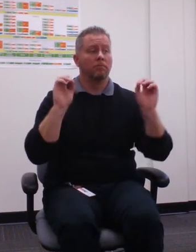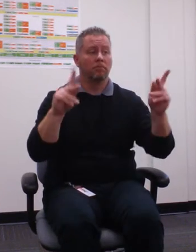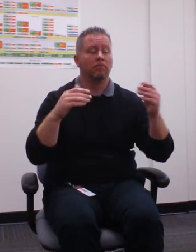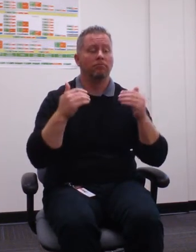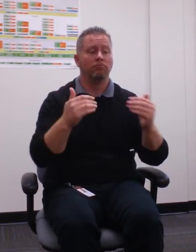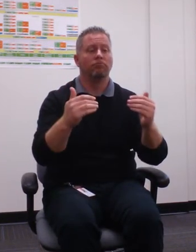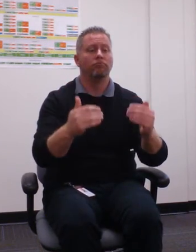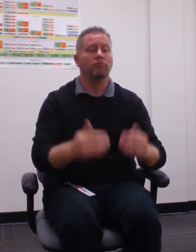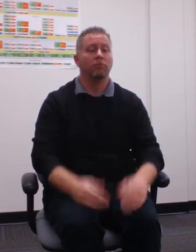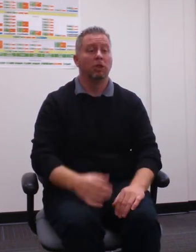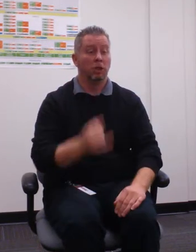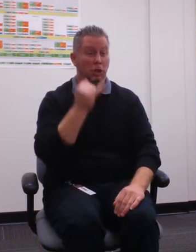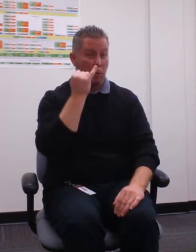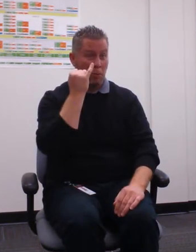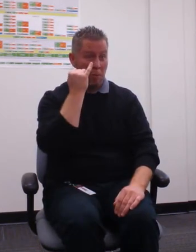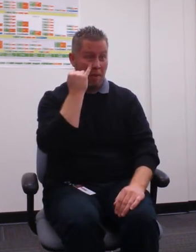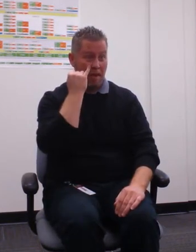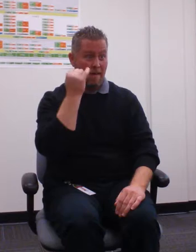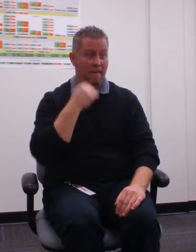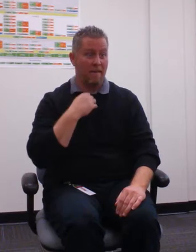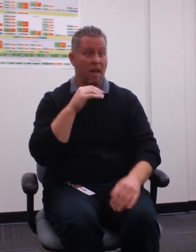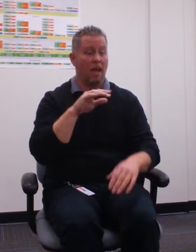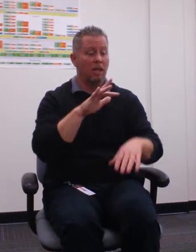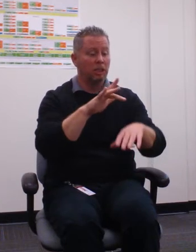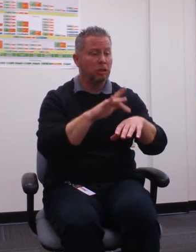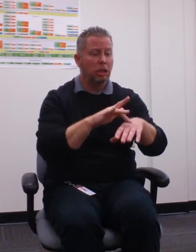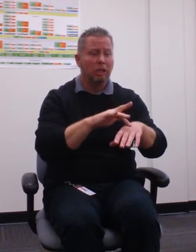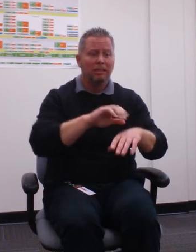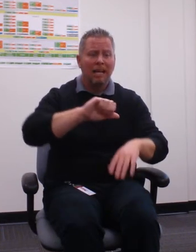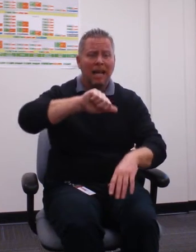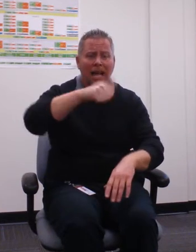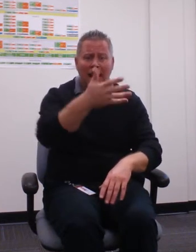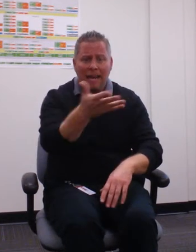touch anything on the car, the bus wakes up.